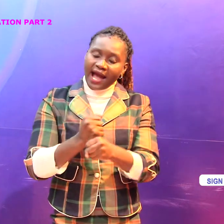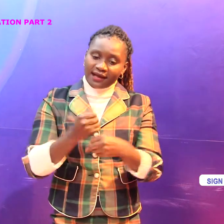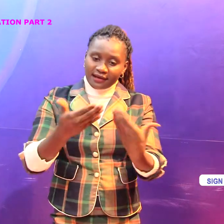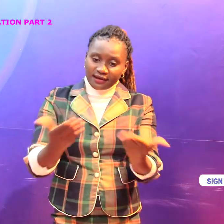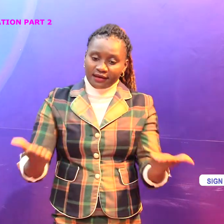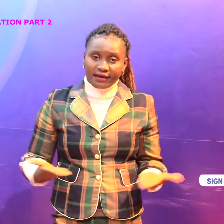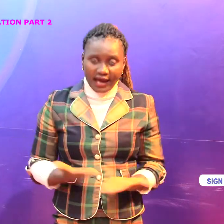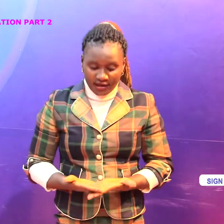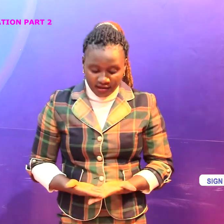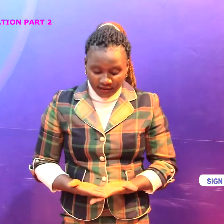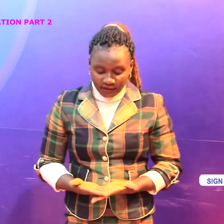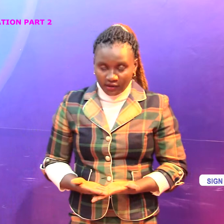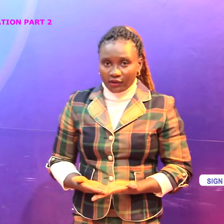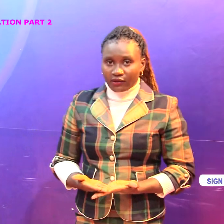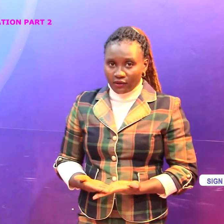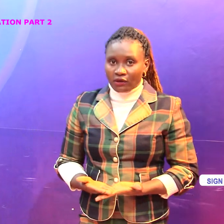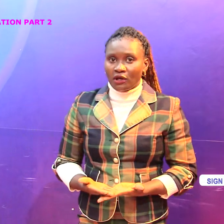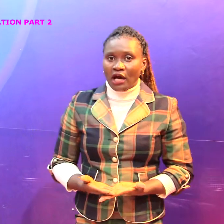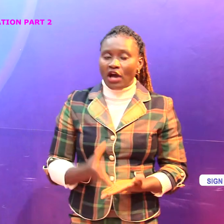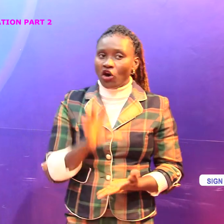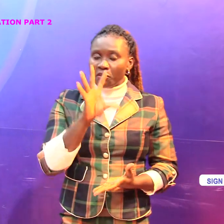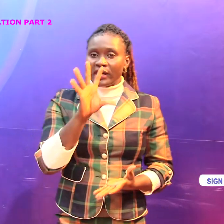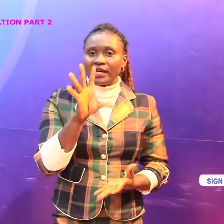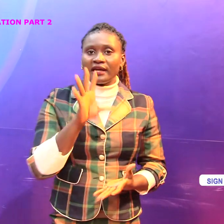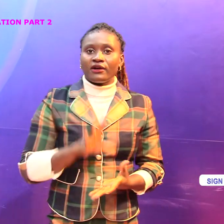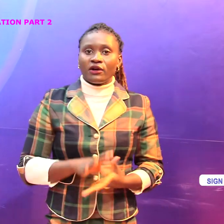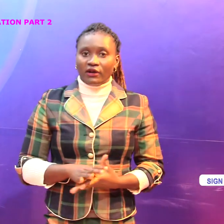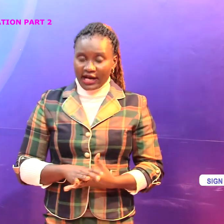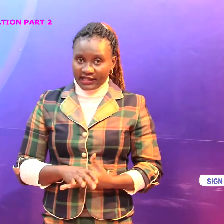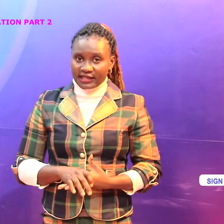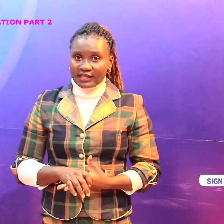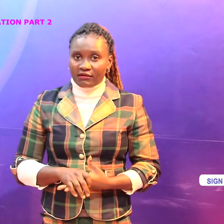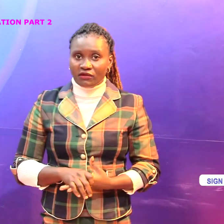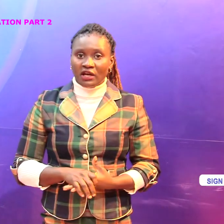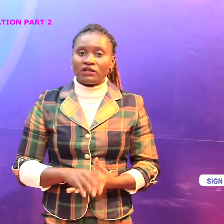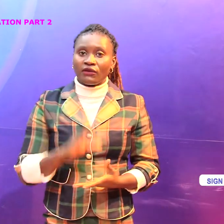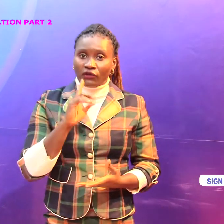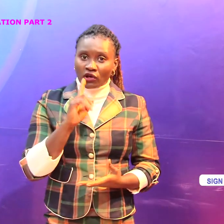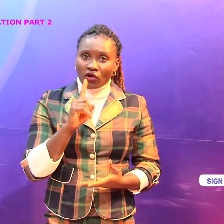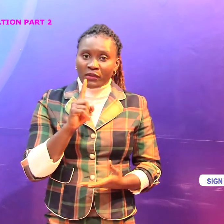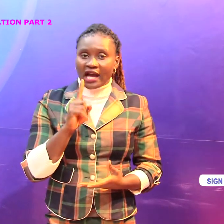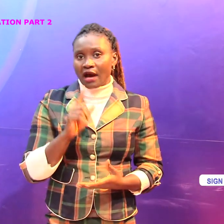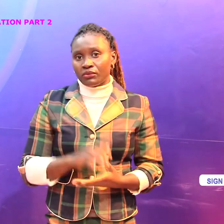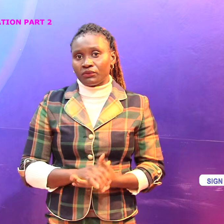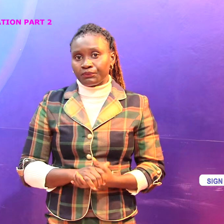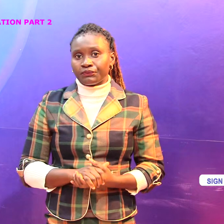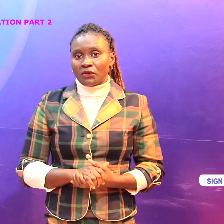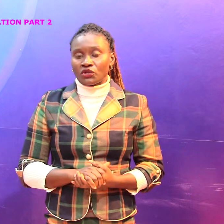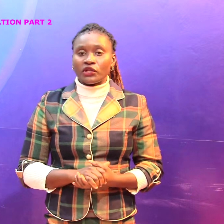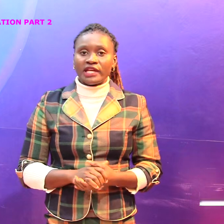work here. I hope you are really understanding my view and you are following me up so that